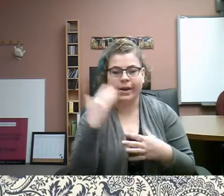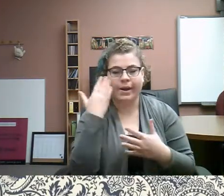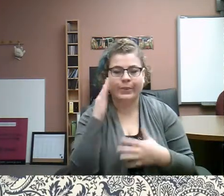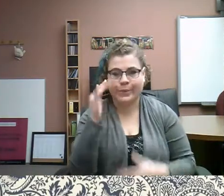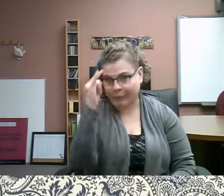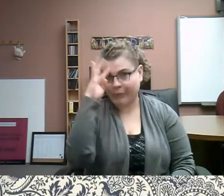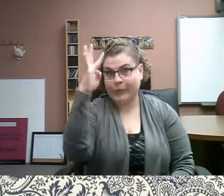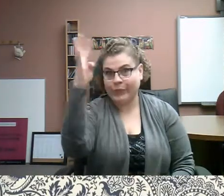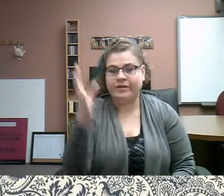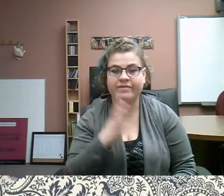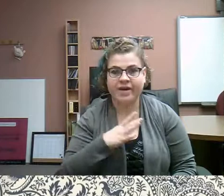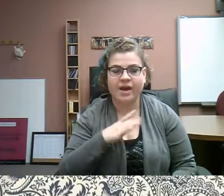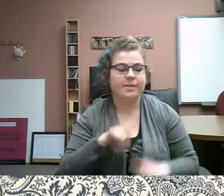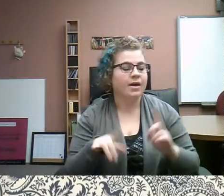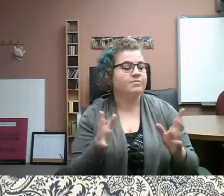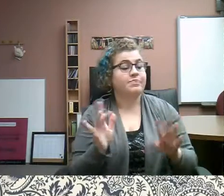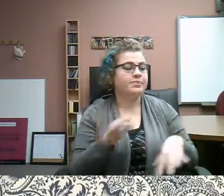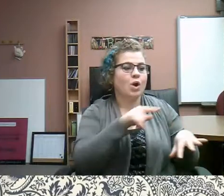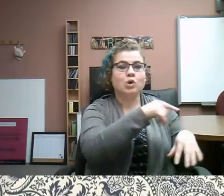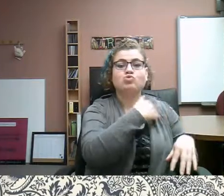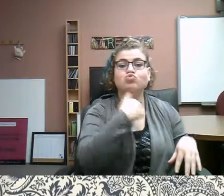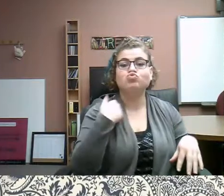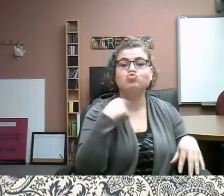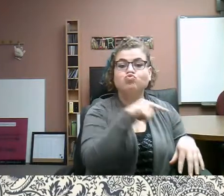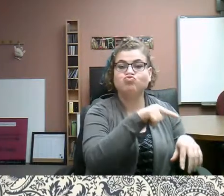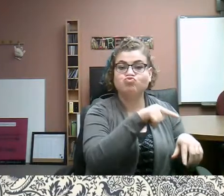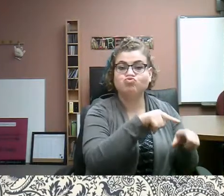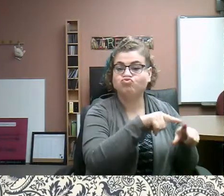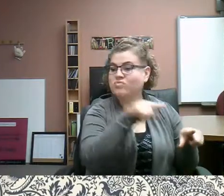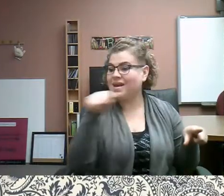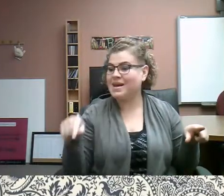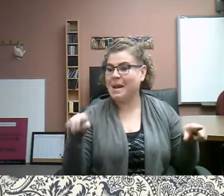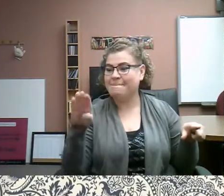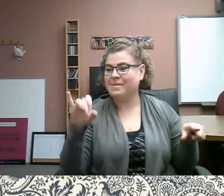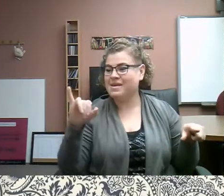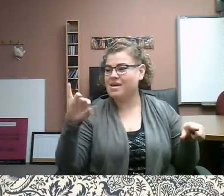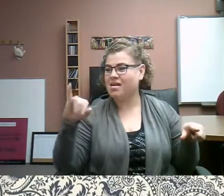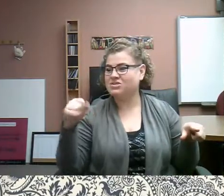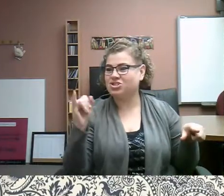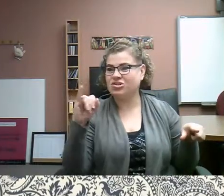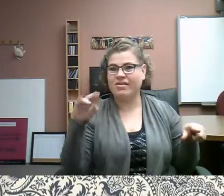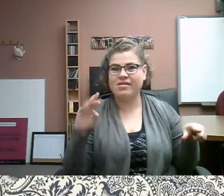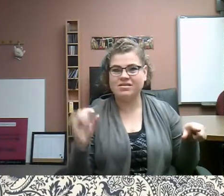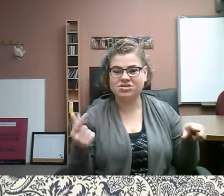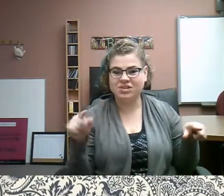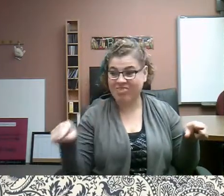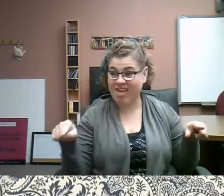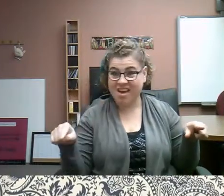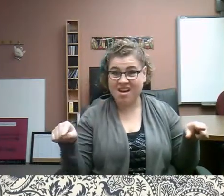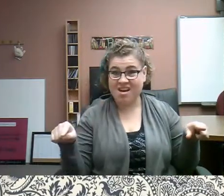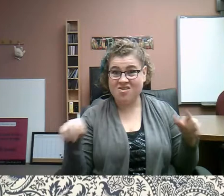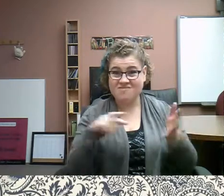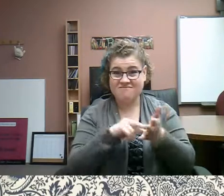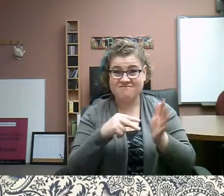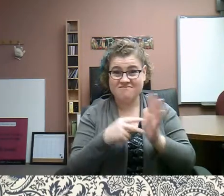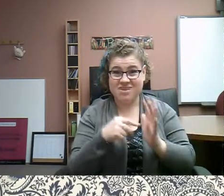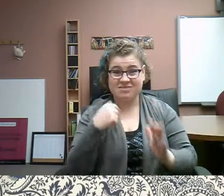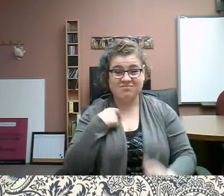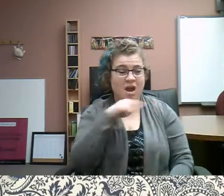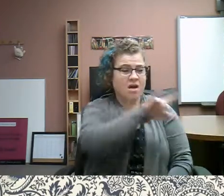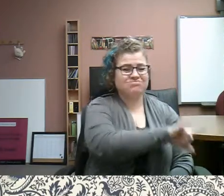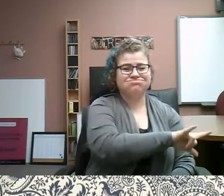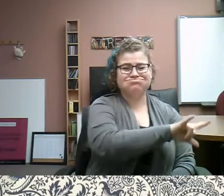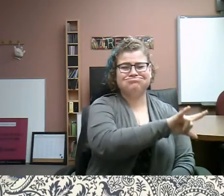Beijing. I don't know. I was just thinking something. Whatever. So Toronto's there, and Beijing is